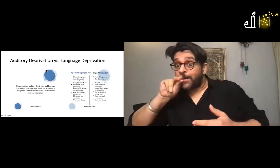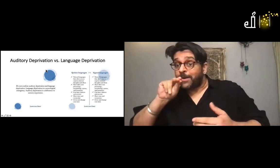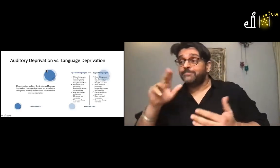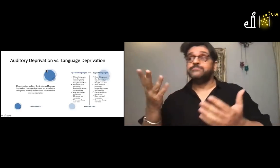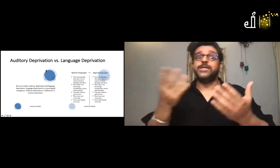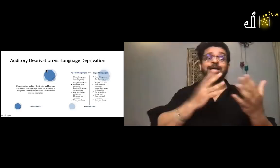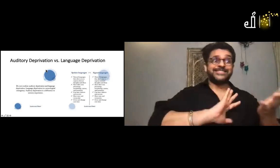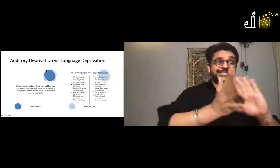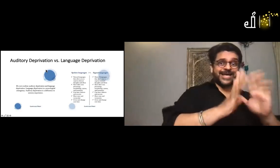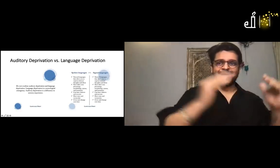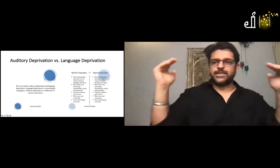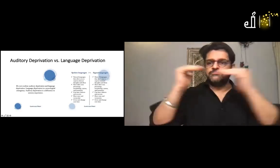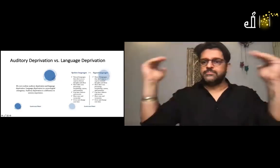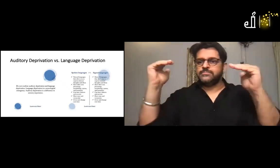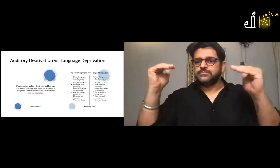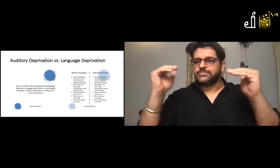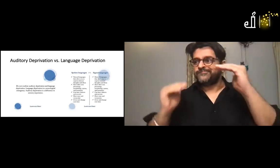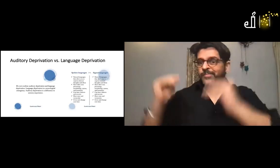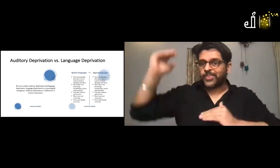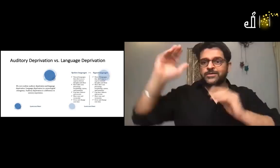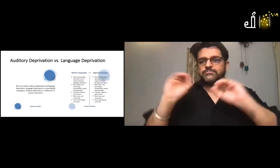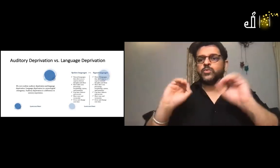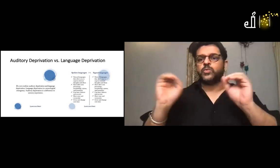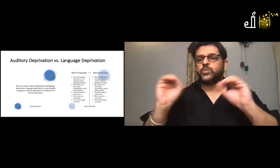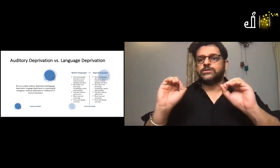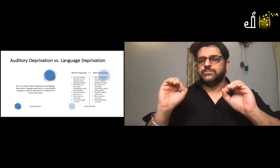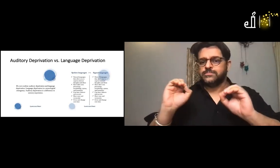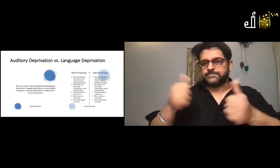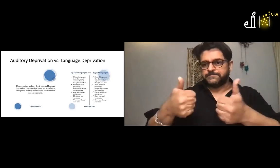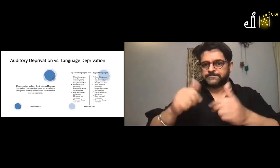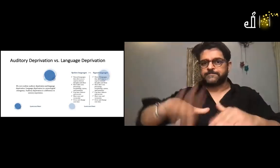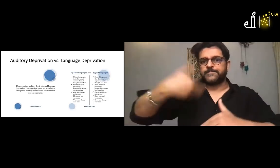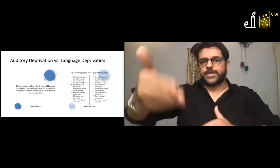and how speech and signing is equal, not,